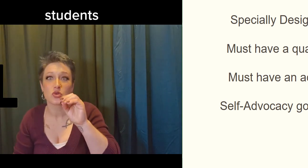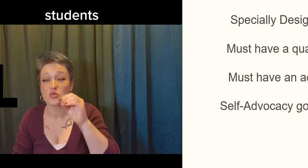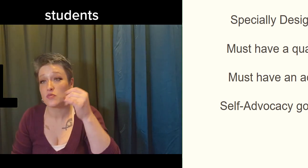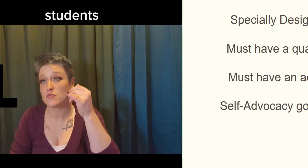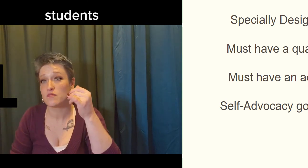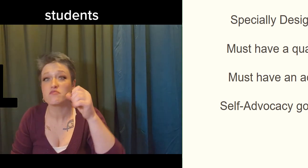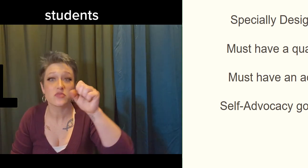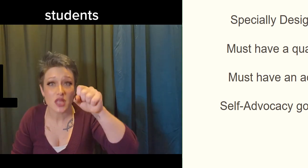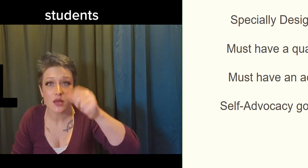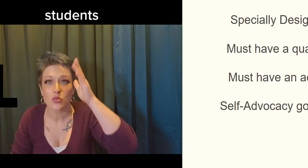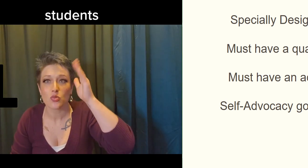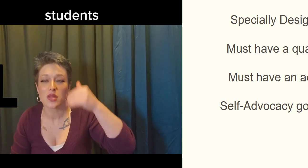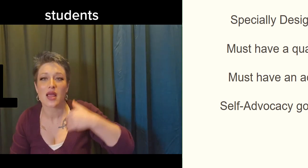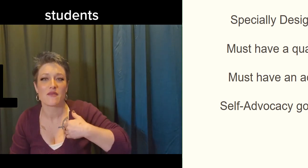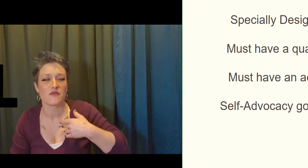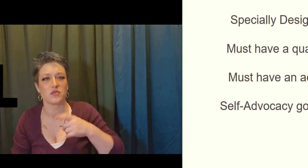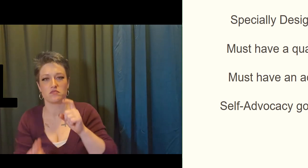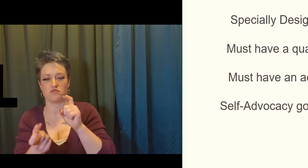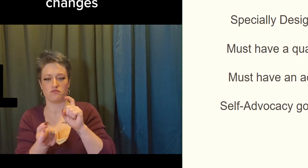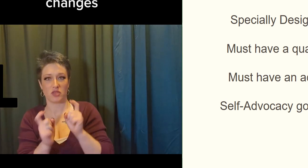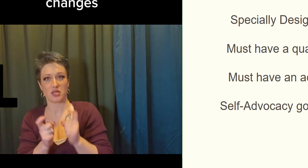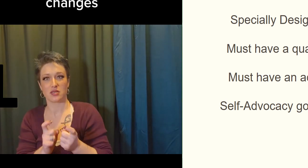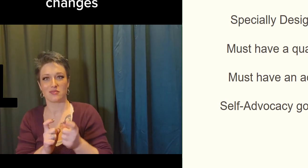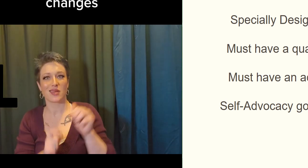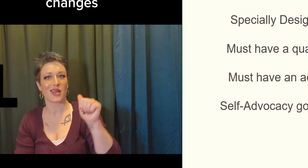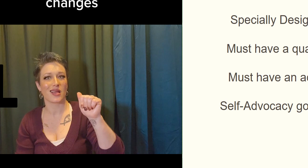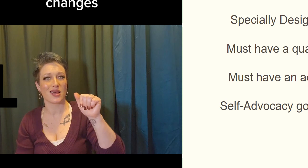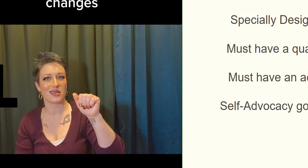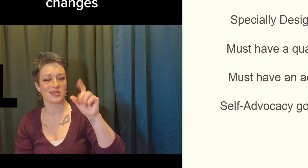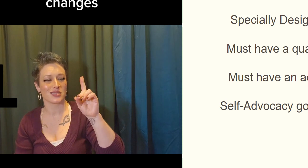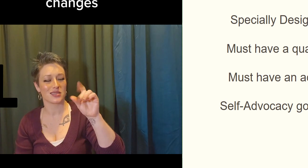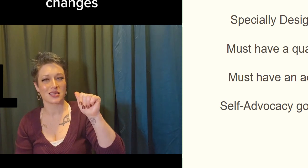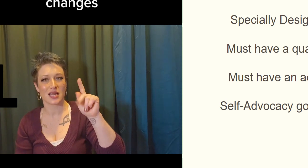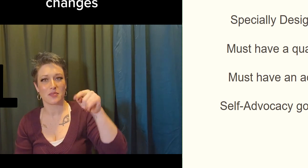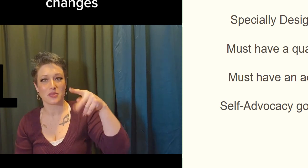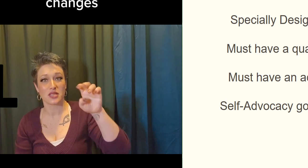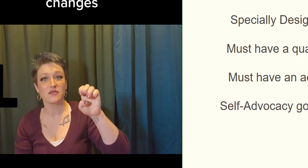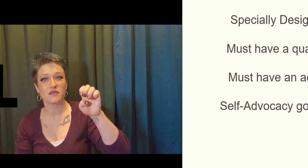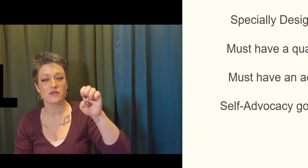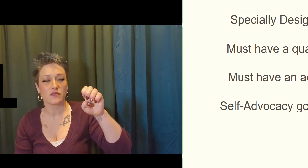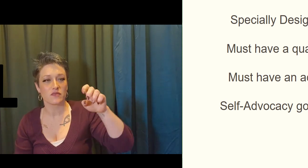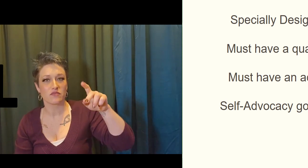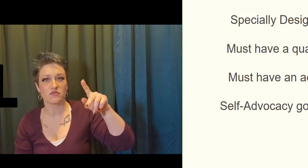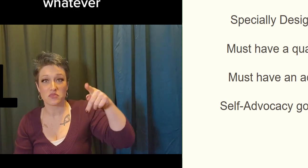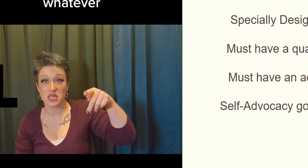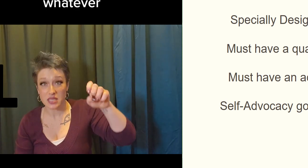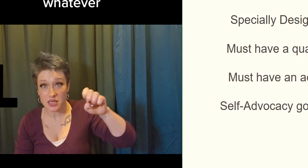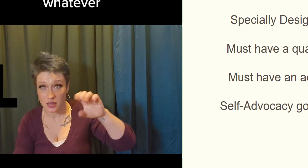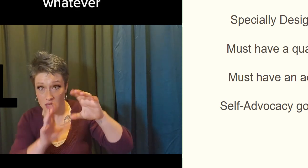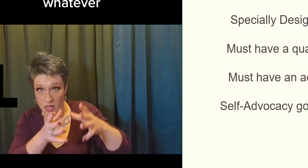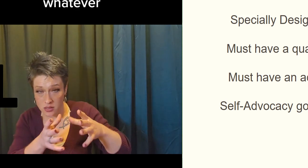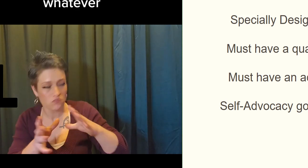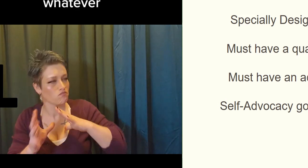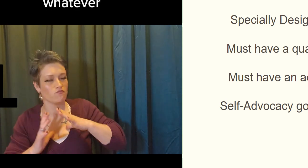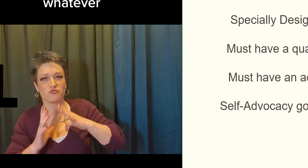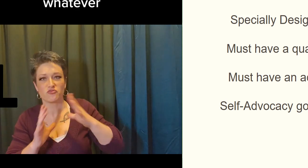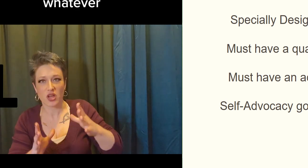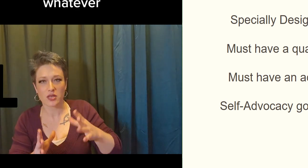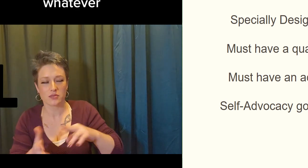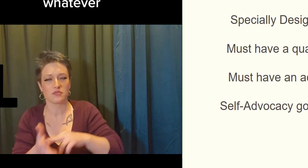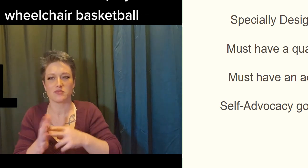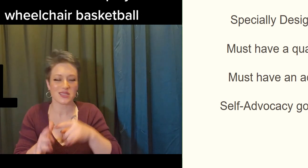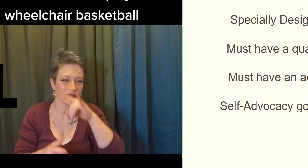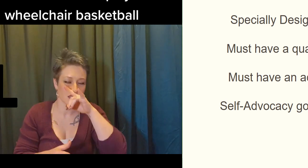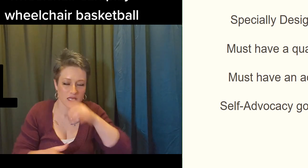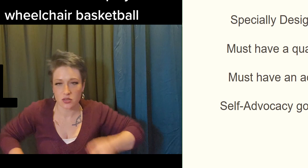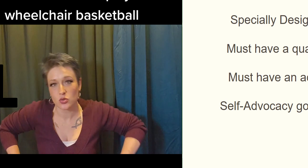allow access for these students. And yes, it would mean some changes, like adaptive PE classes or whatever, so